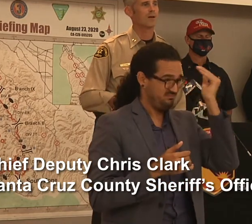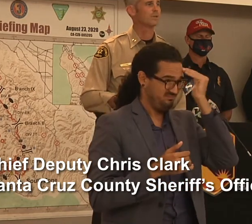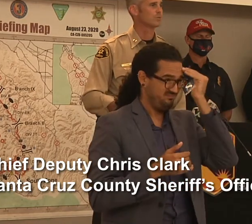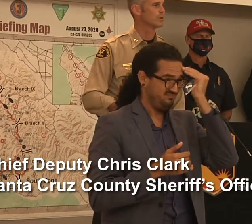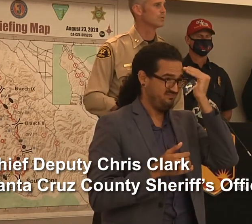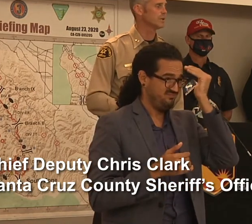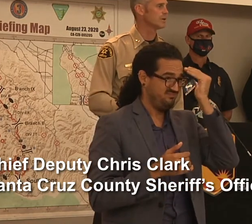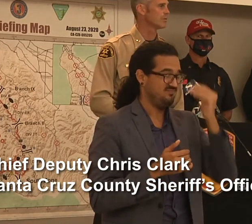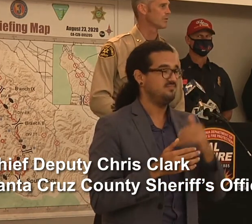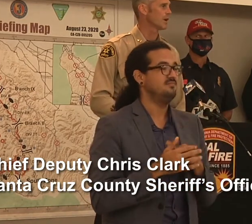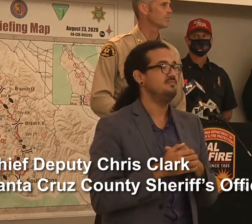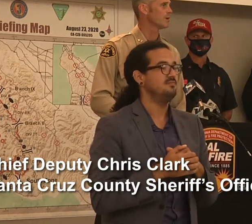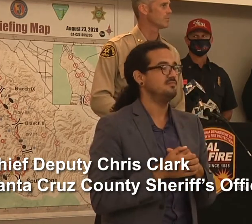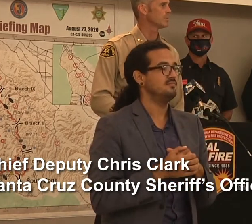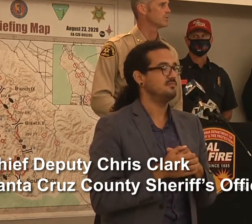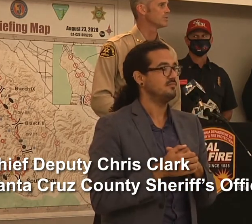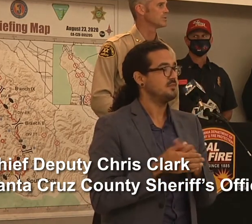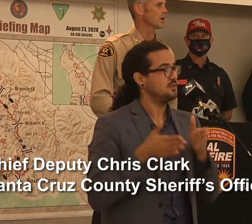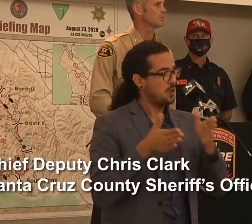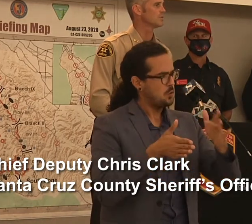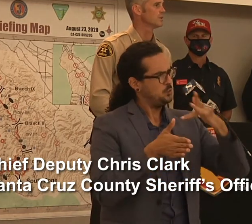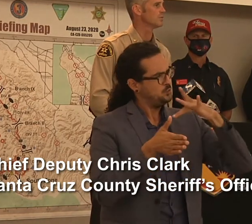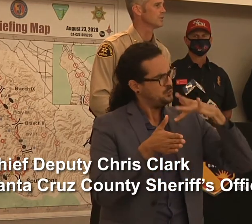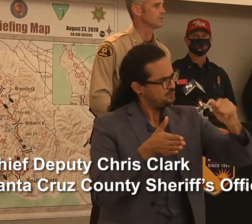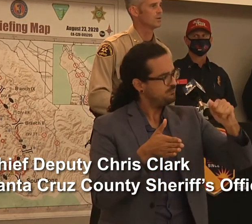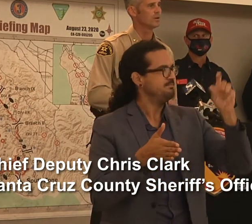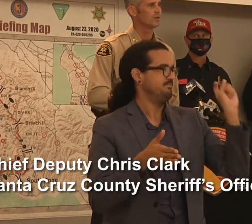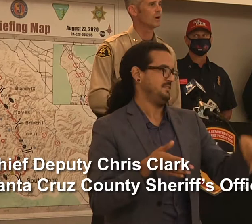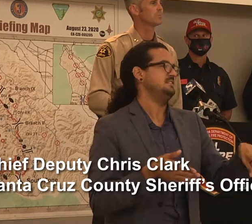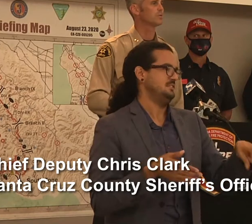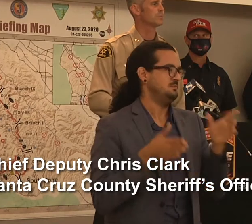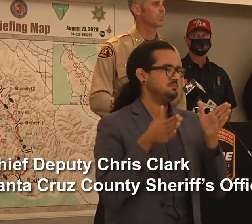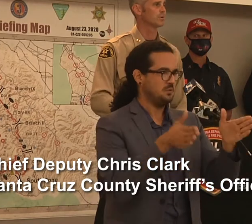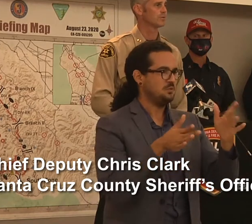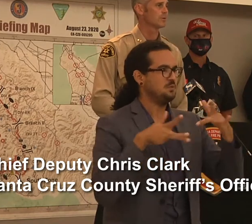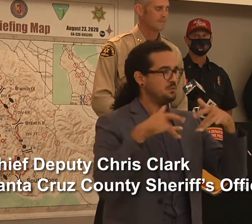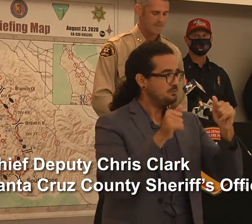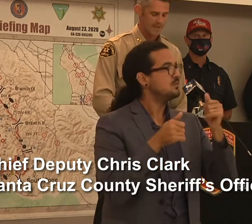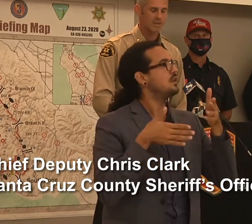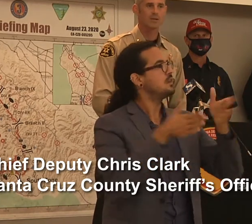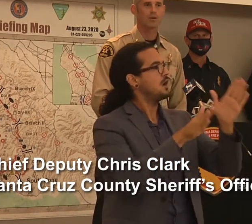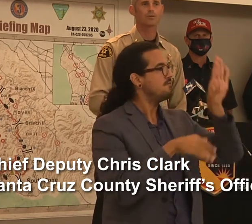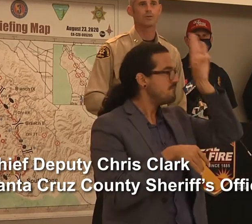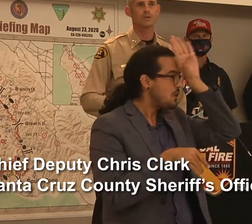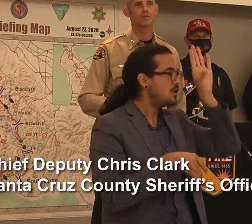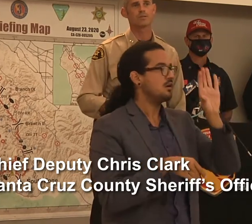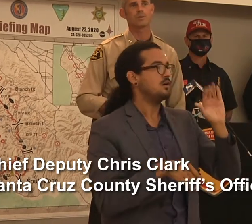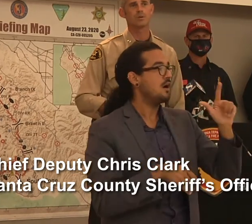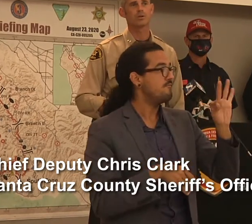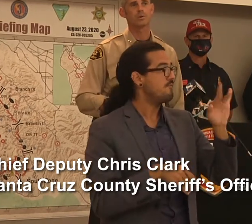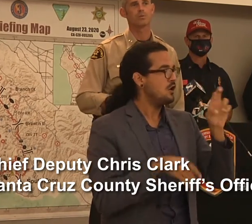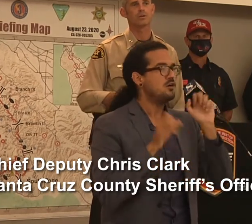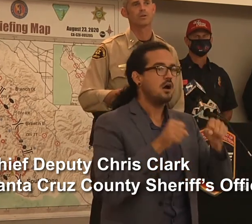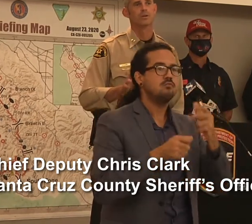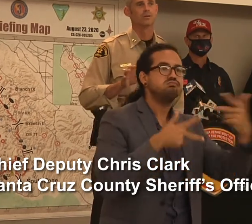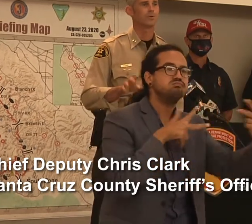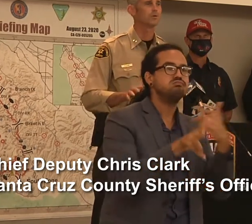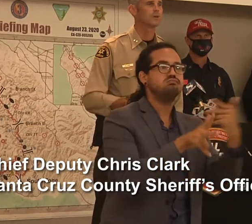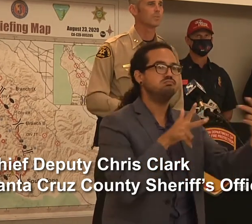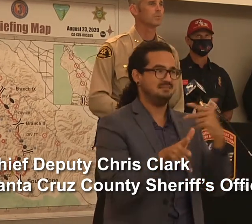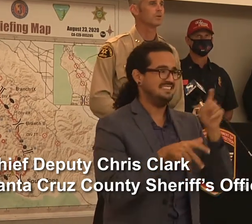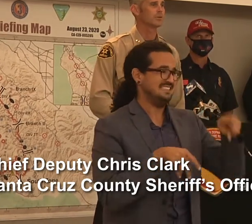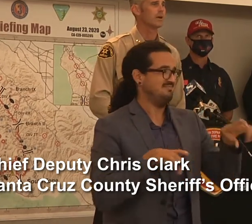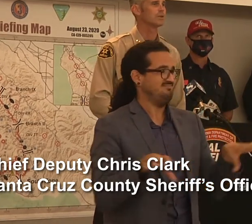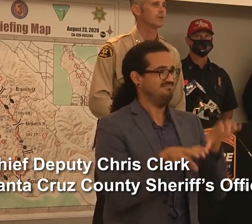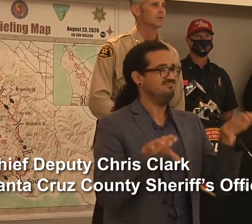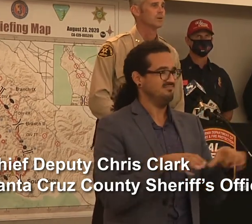we having the roads clear for CAL FIRE to be able to do their job is of utmost importance. And then it also leaves us the ability to be able to focus